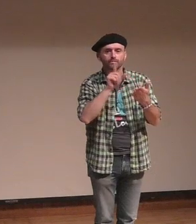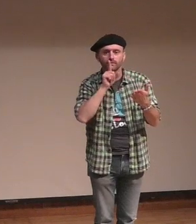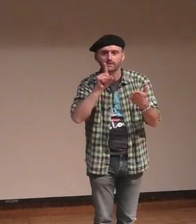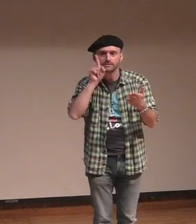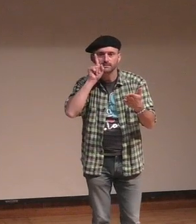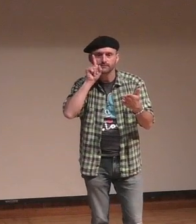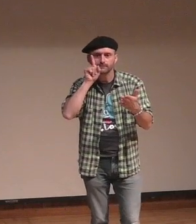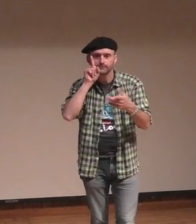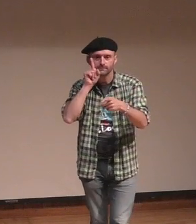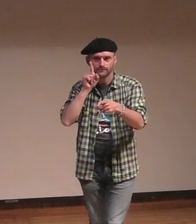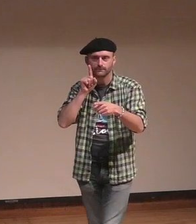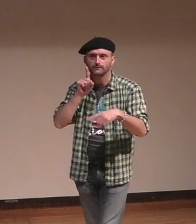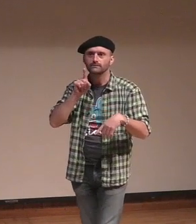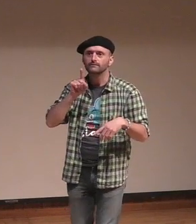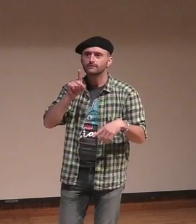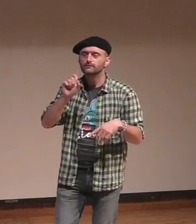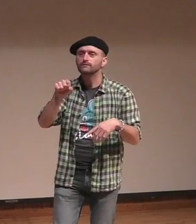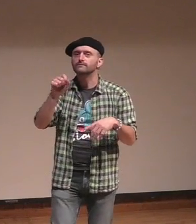It's the Austin School for the Deaf.